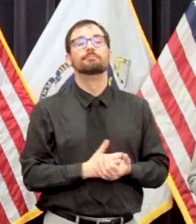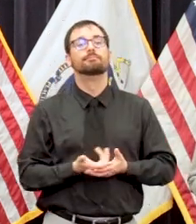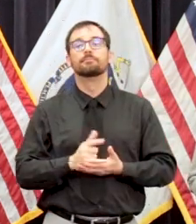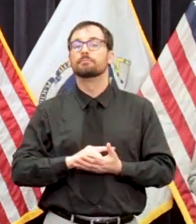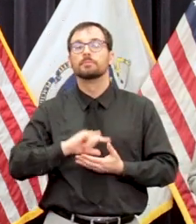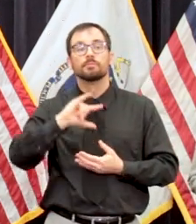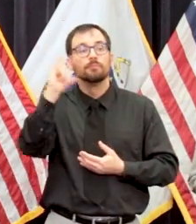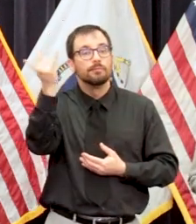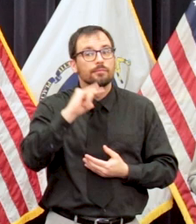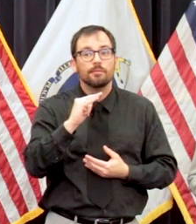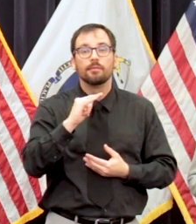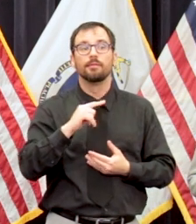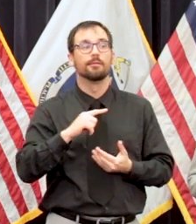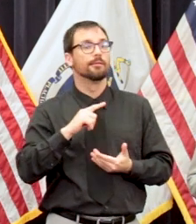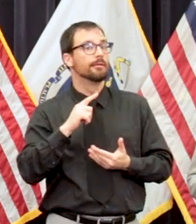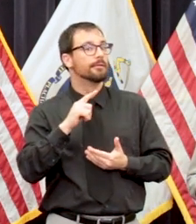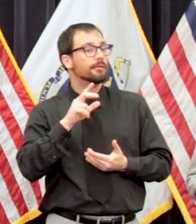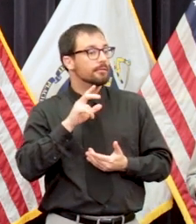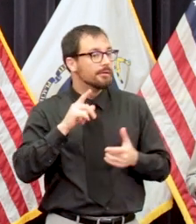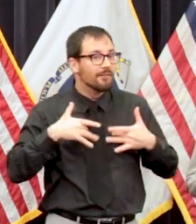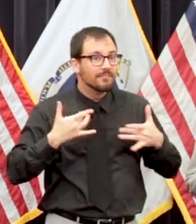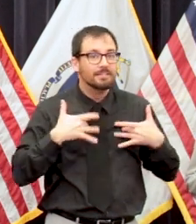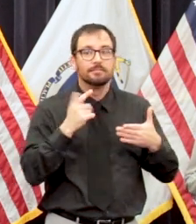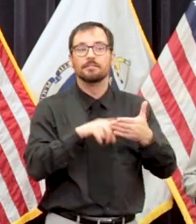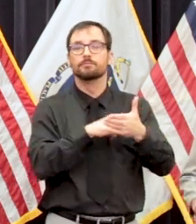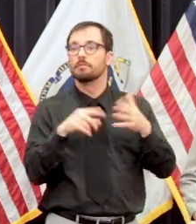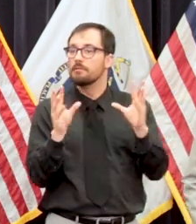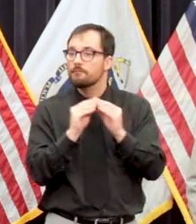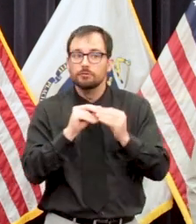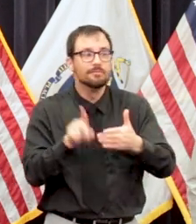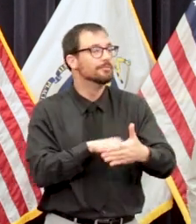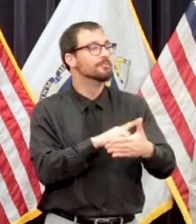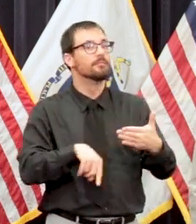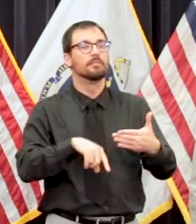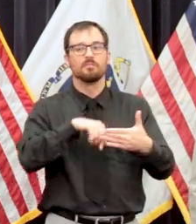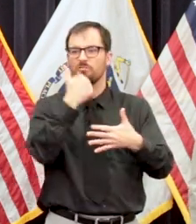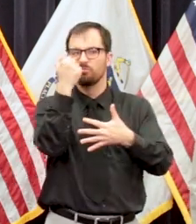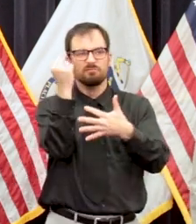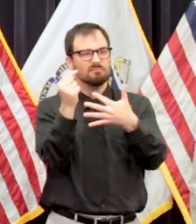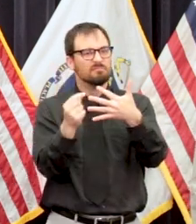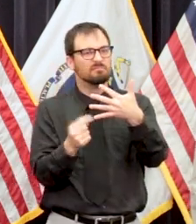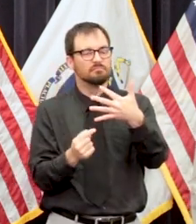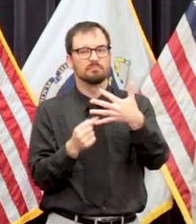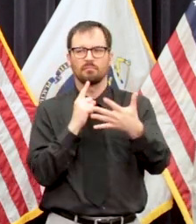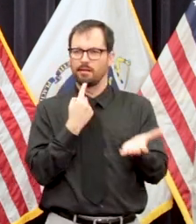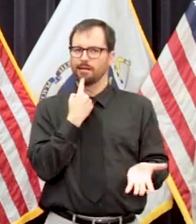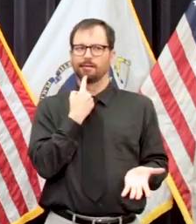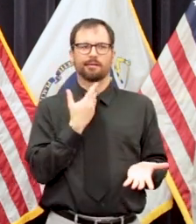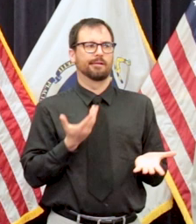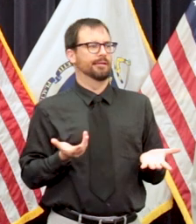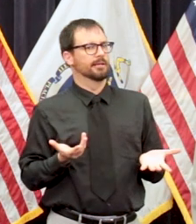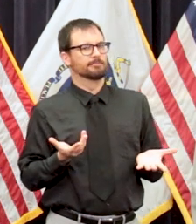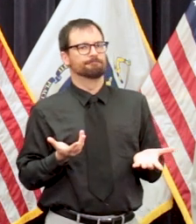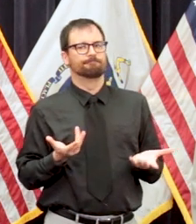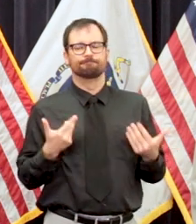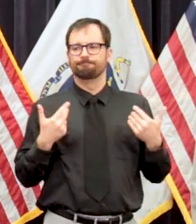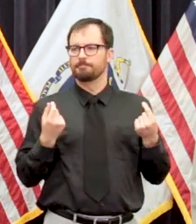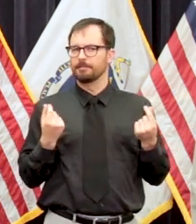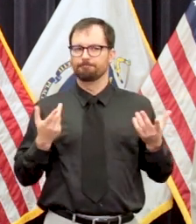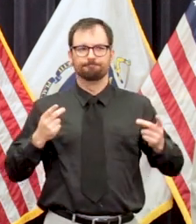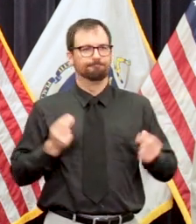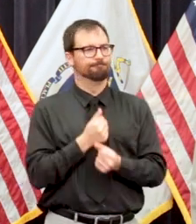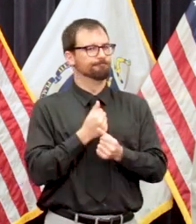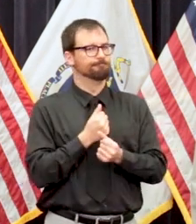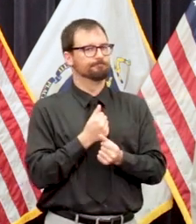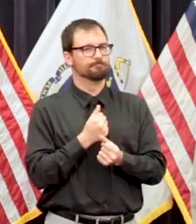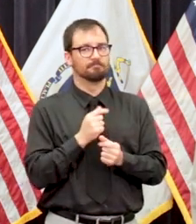impact. But waiting to act and allowing infections and subsequent number of people who need medical attention to spike all at once will